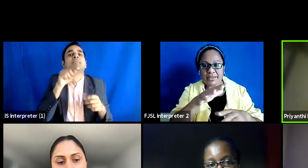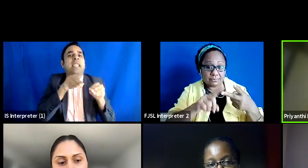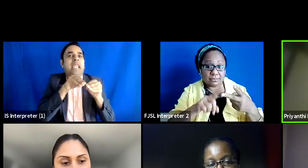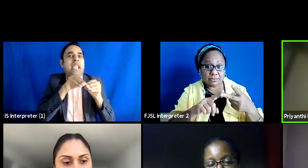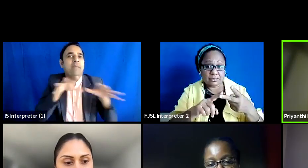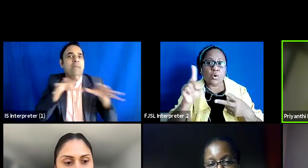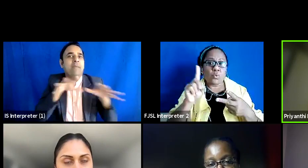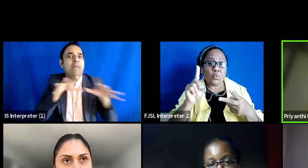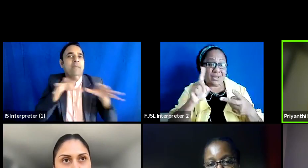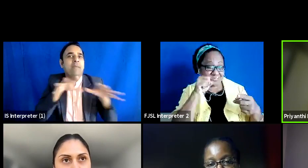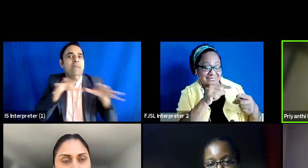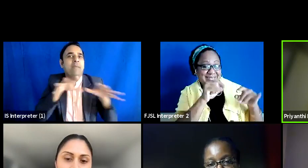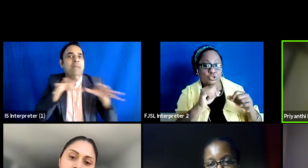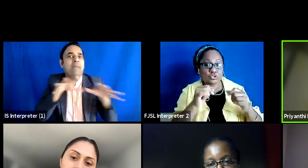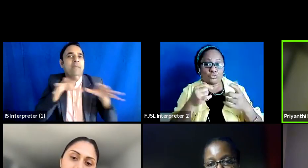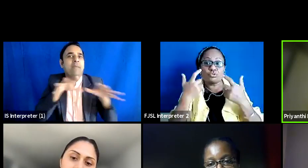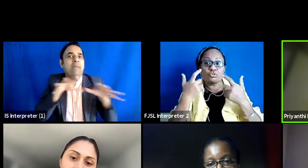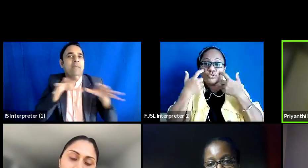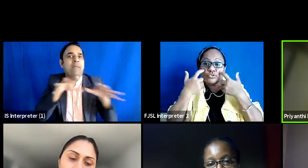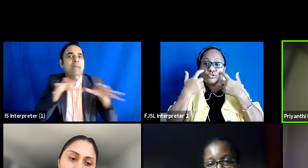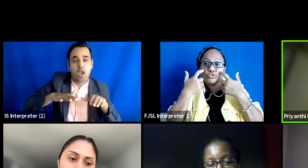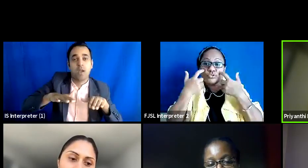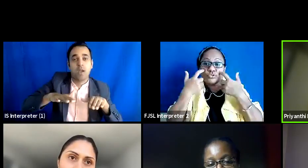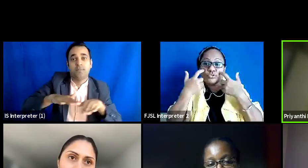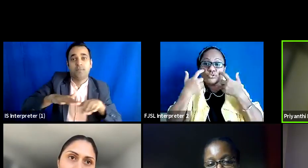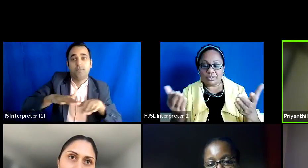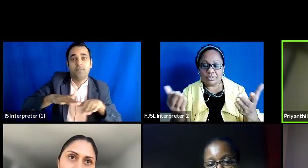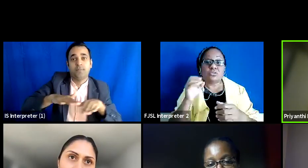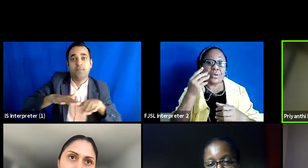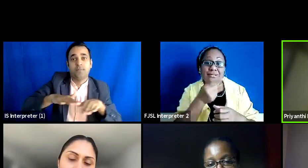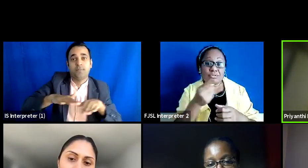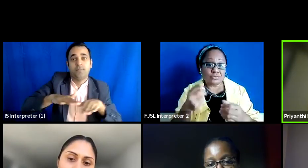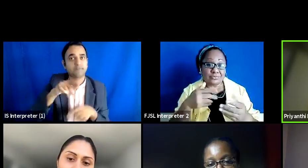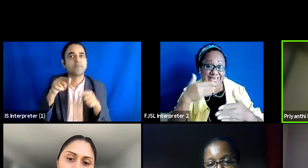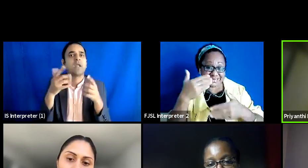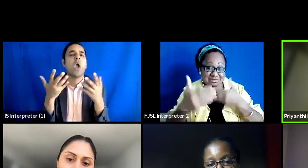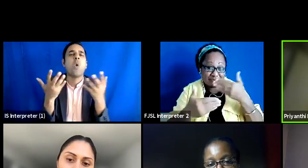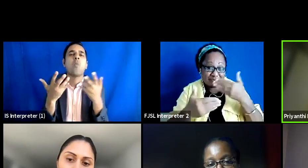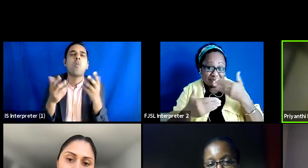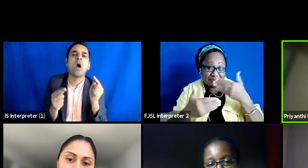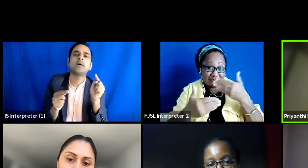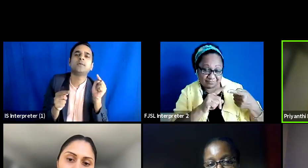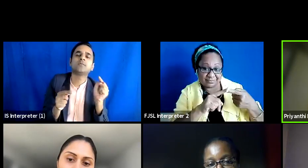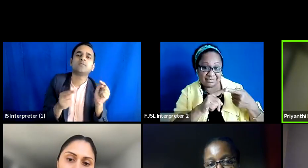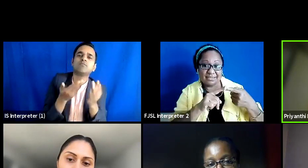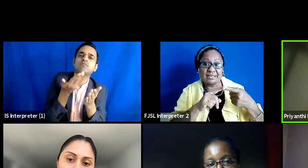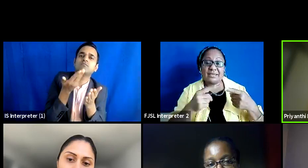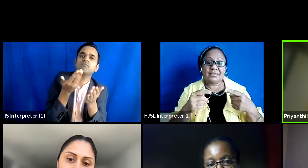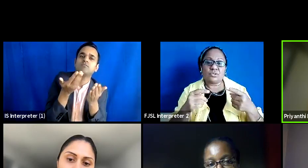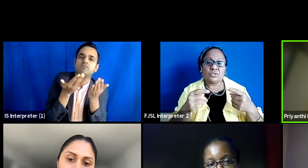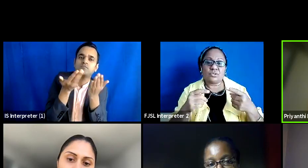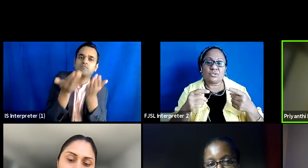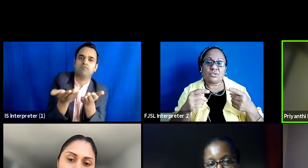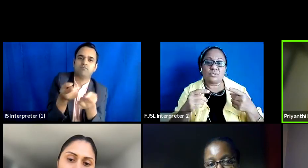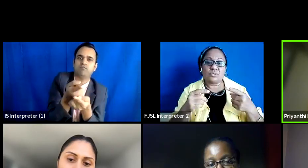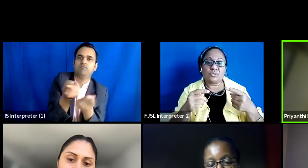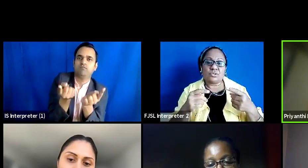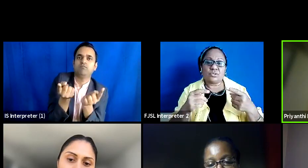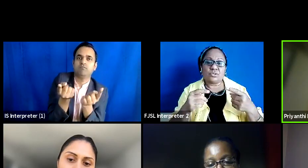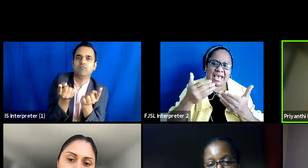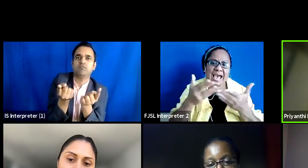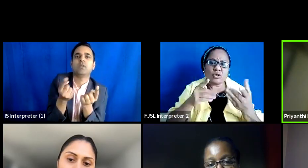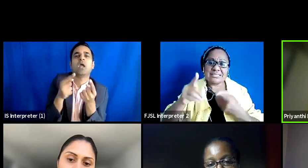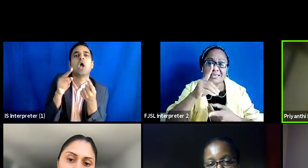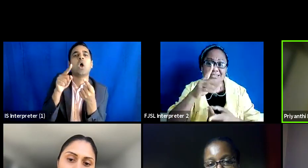When you talk about that, could you also tell us how disaster capitalism has seduced